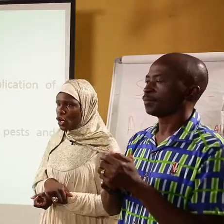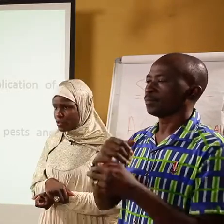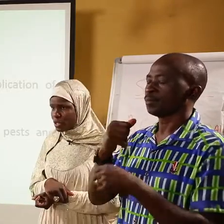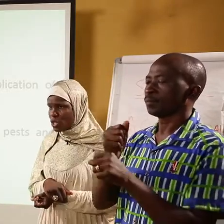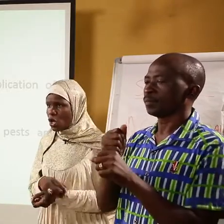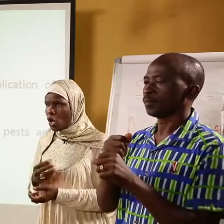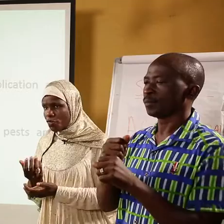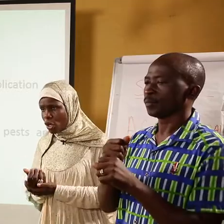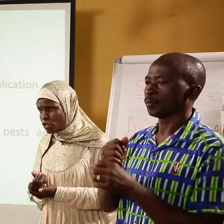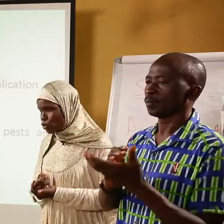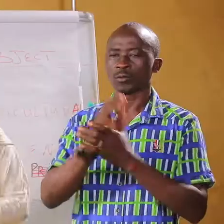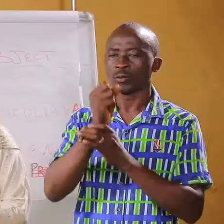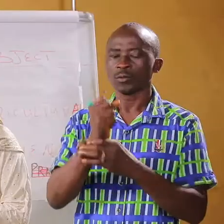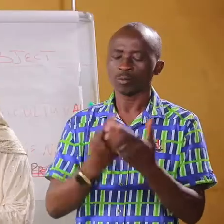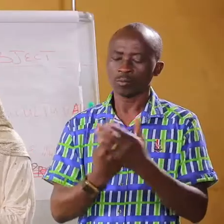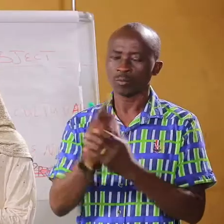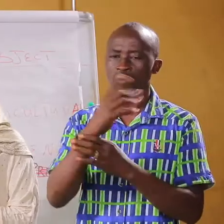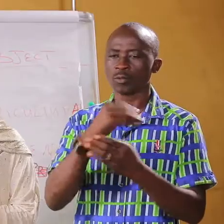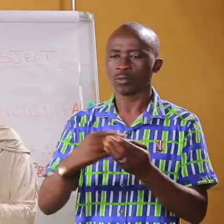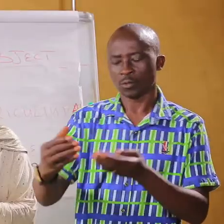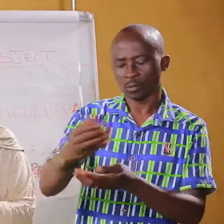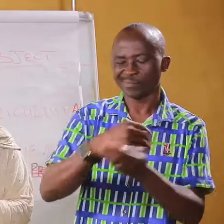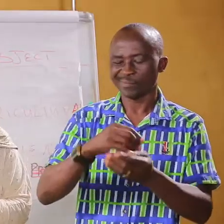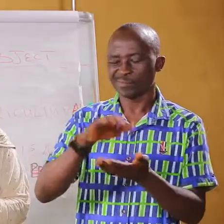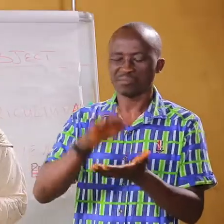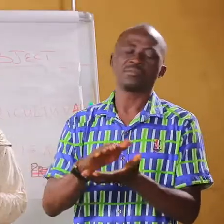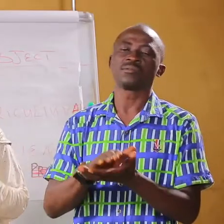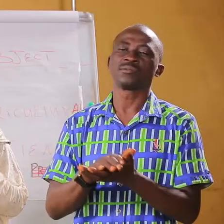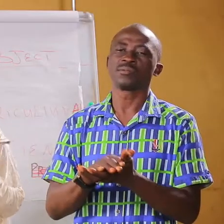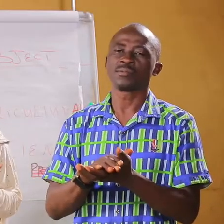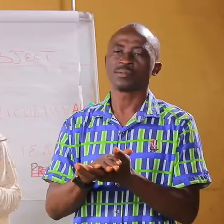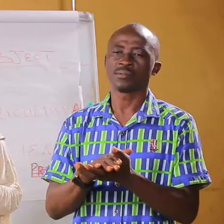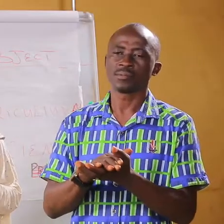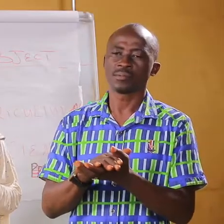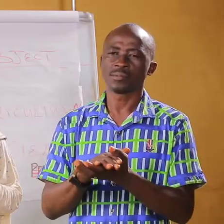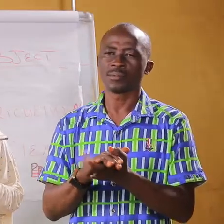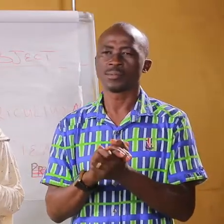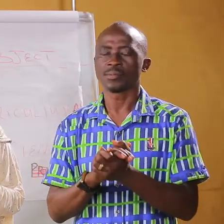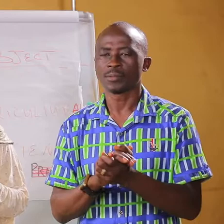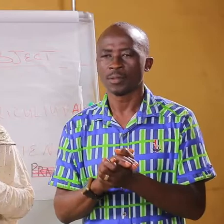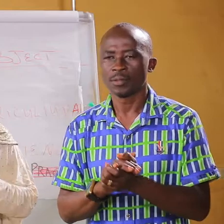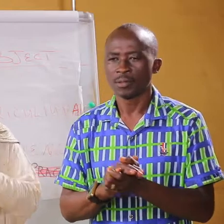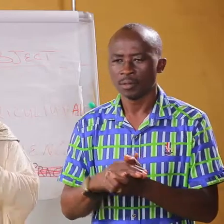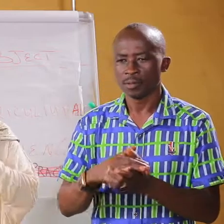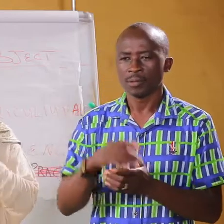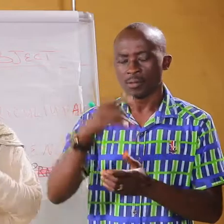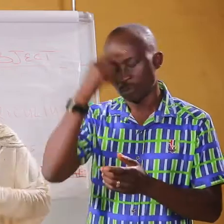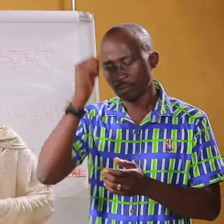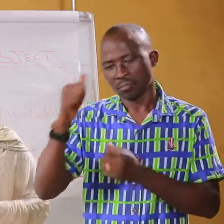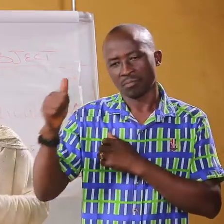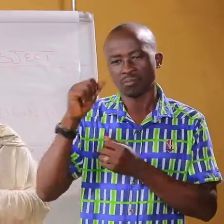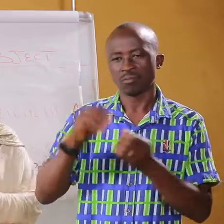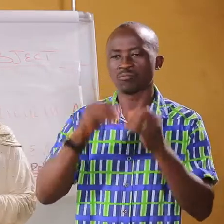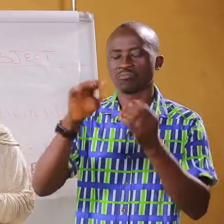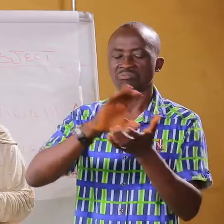of crops. Of course, your crops or your yield will be Will be in low quantity because you have not applied any